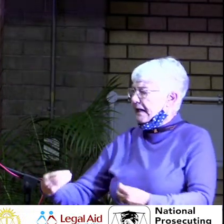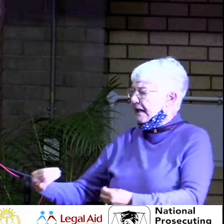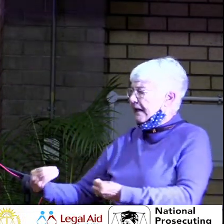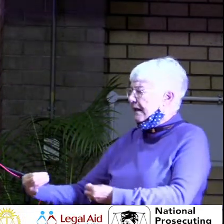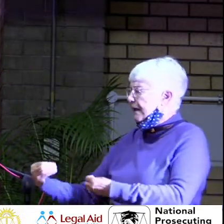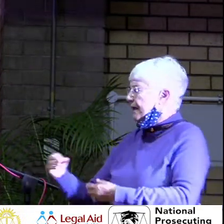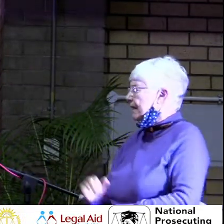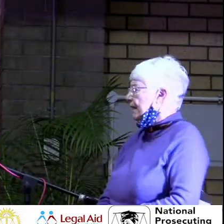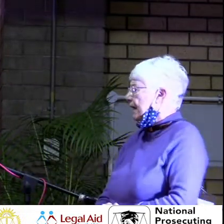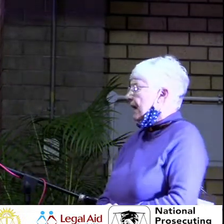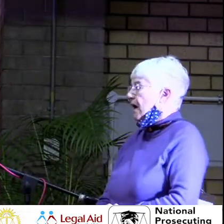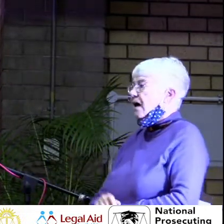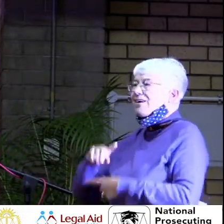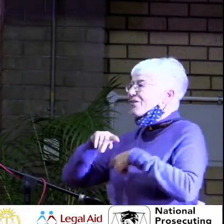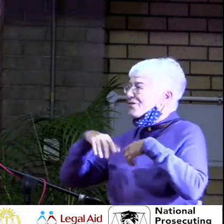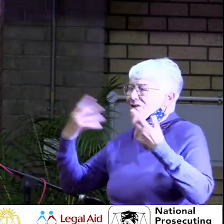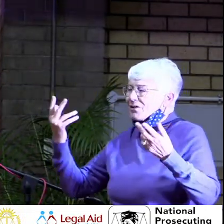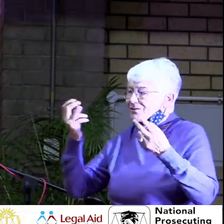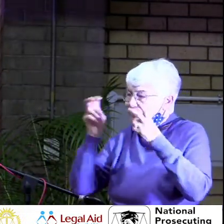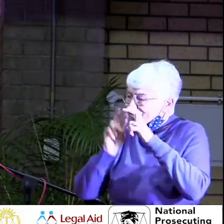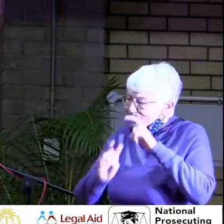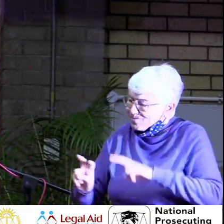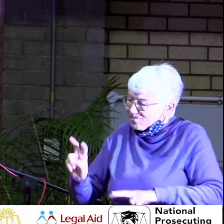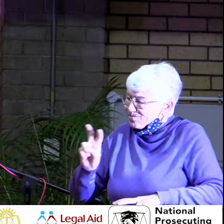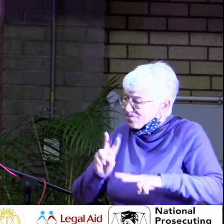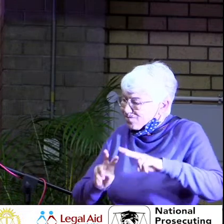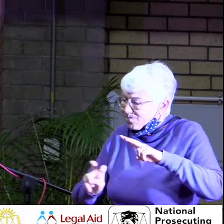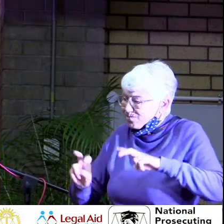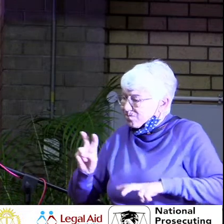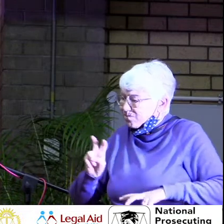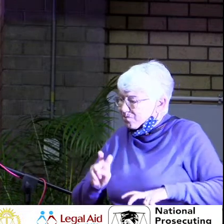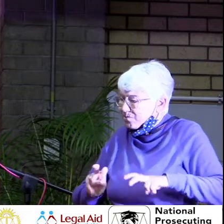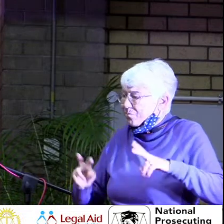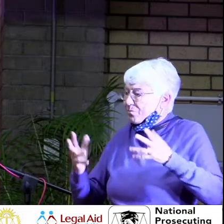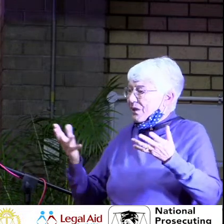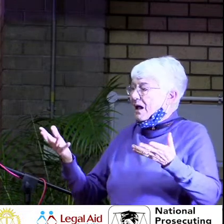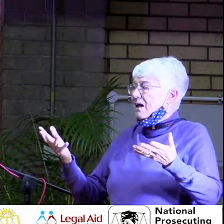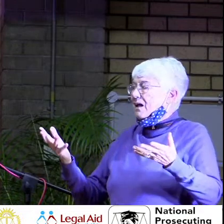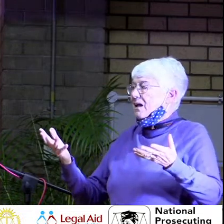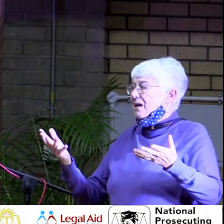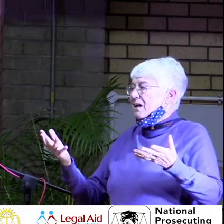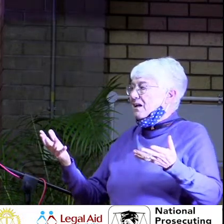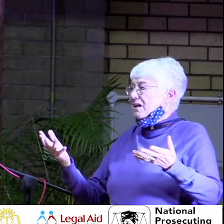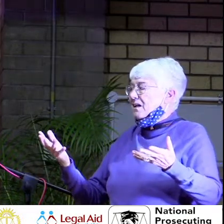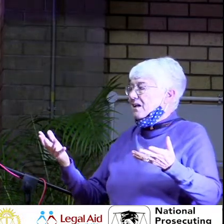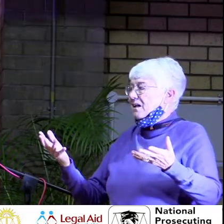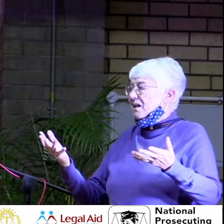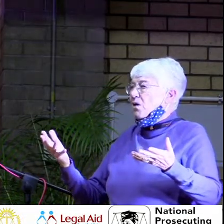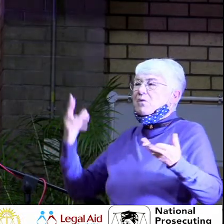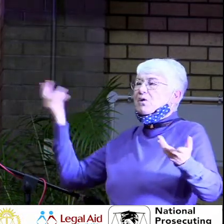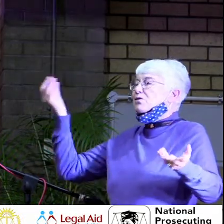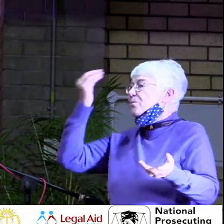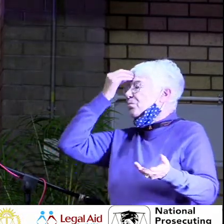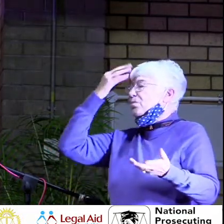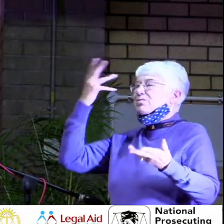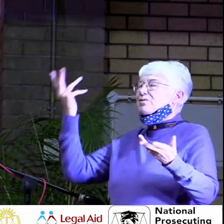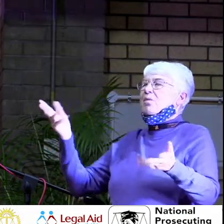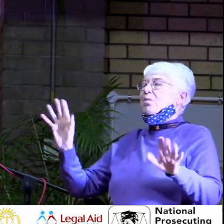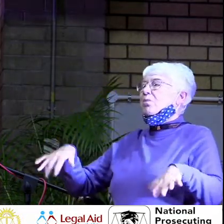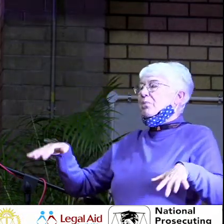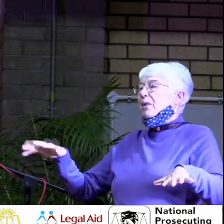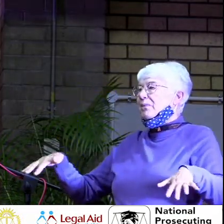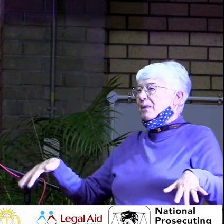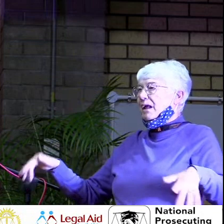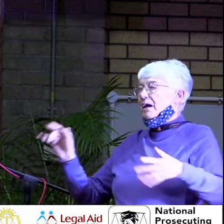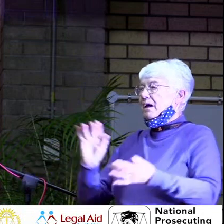like analyzed like at the forensic science lab of the police? I have a patient that